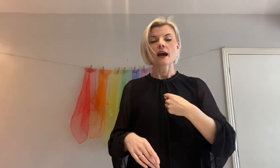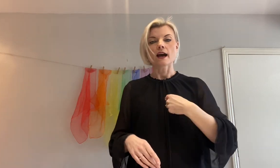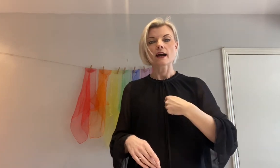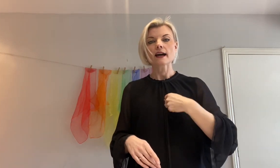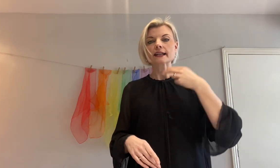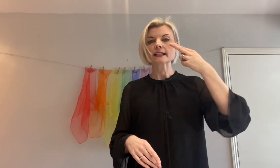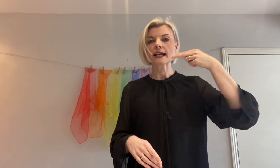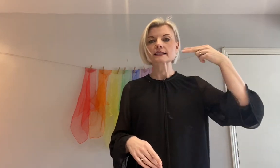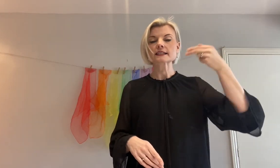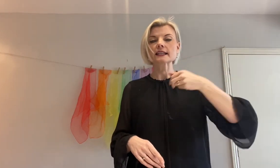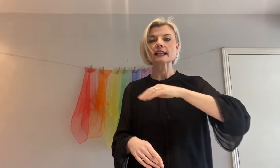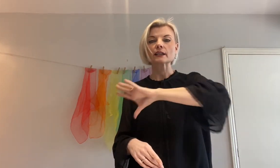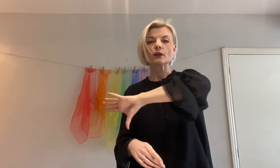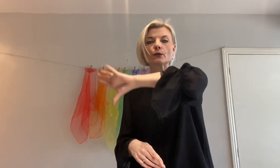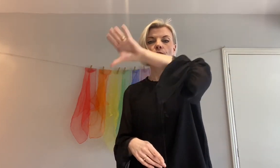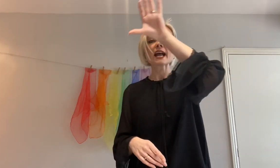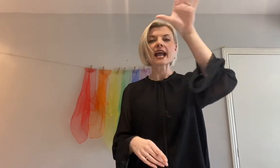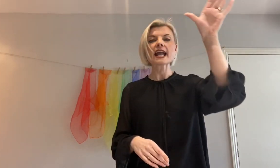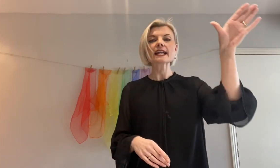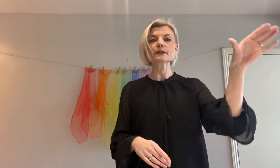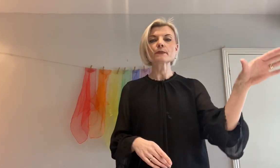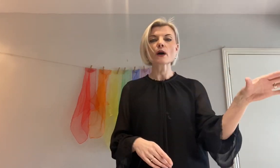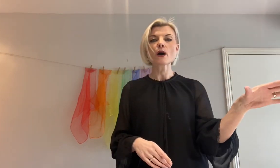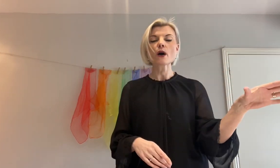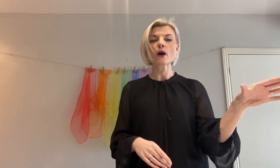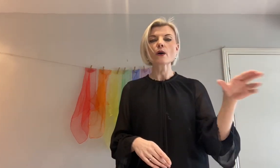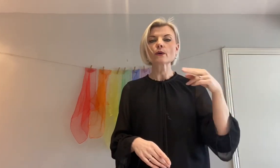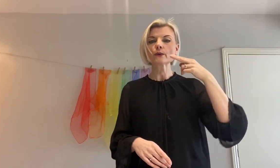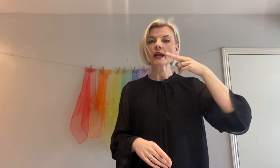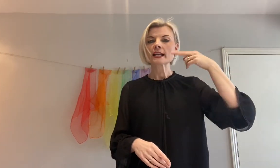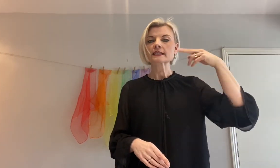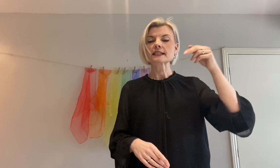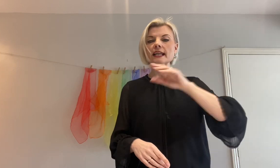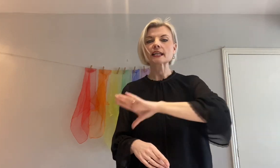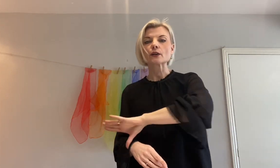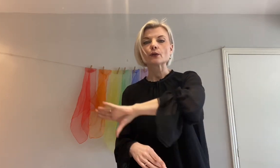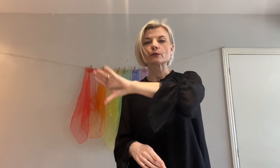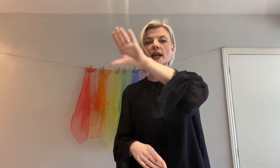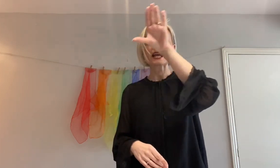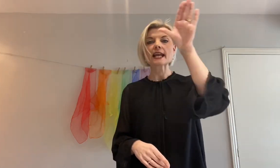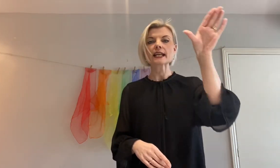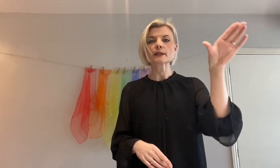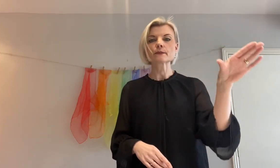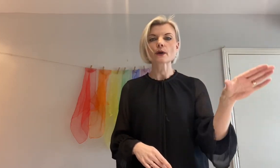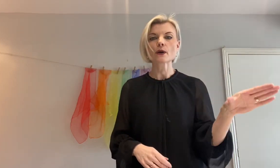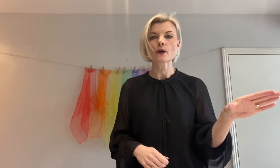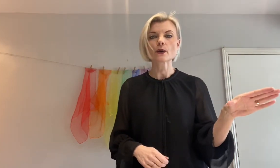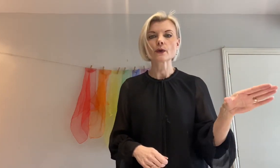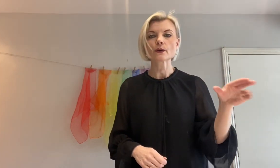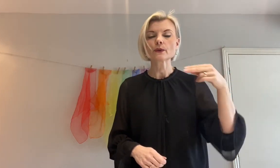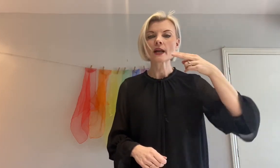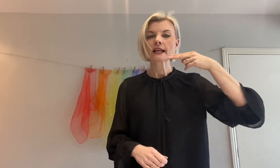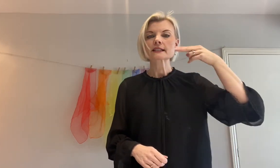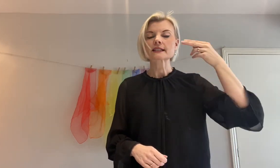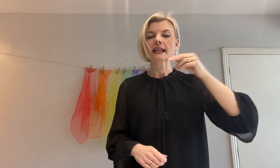blue. I can sing a rainbow, sing a rainbow, sing